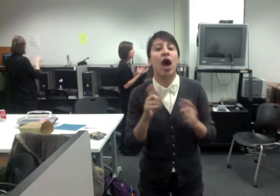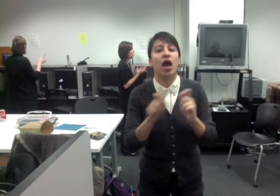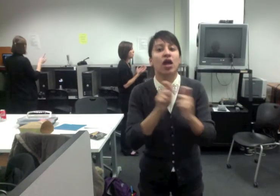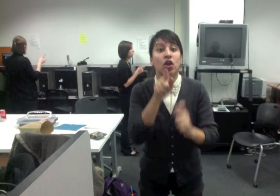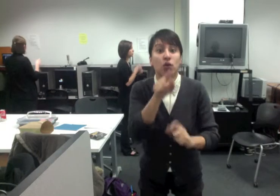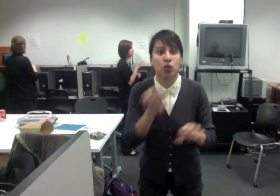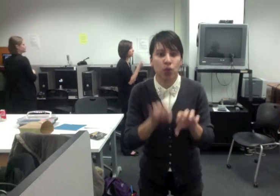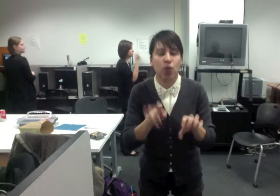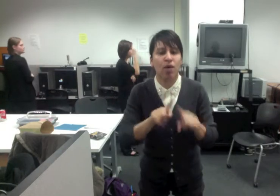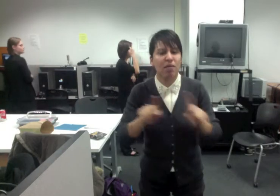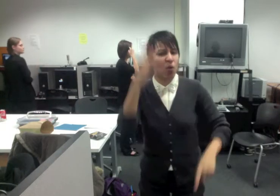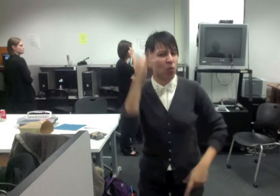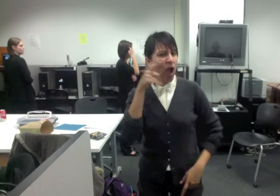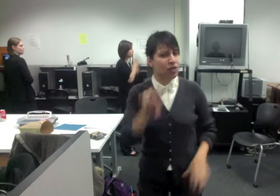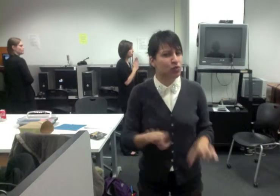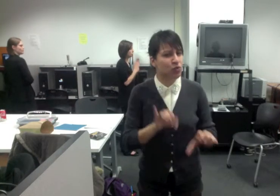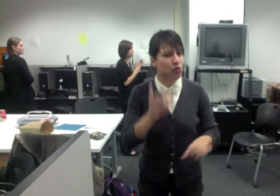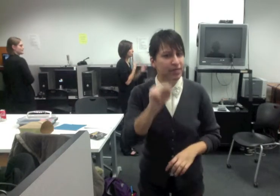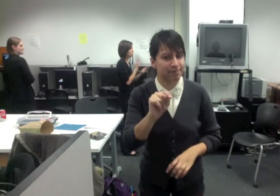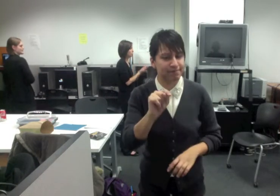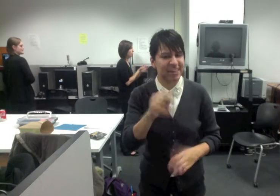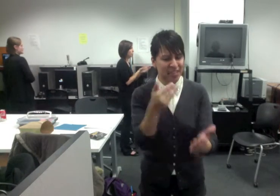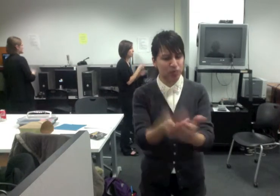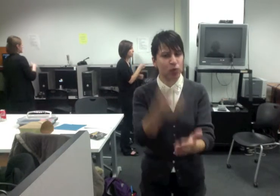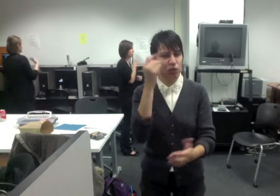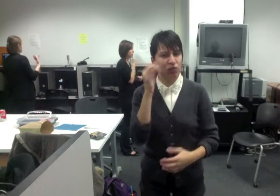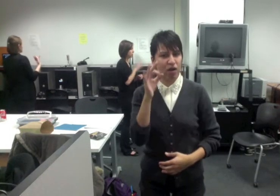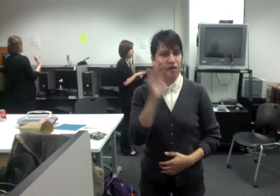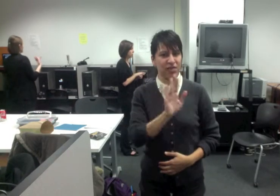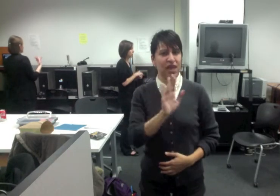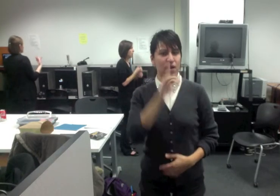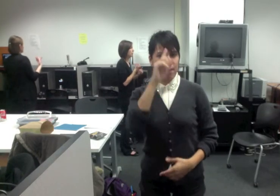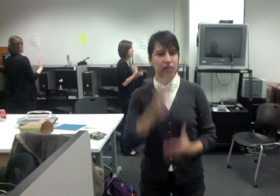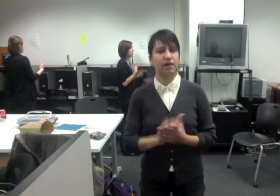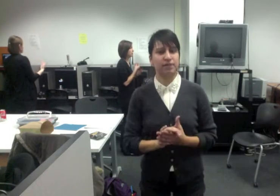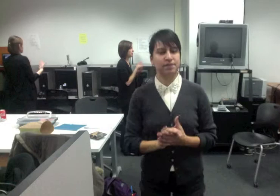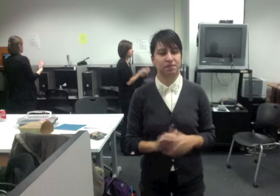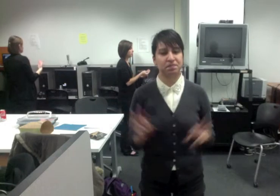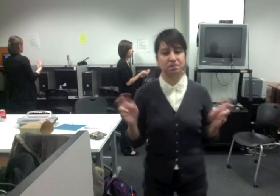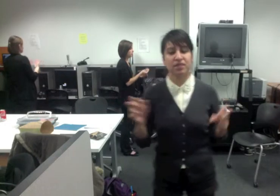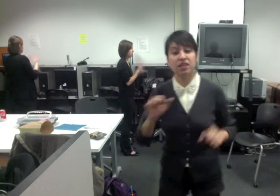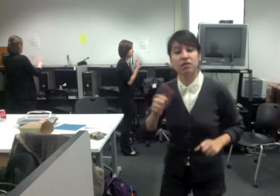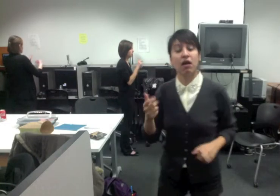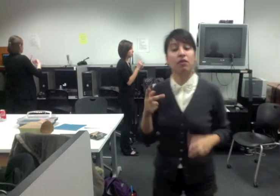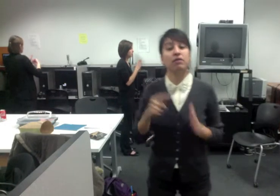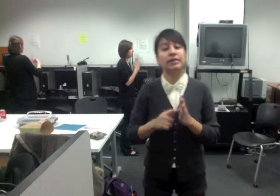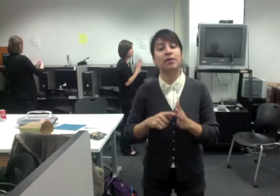believe. Now let me give you a successful example of the law of diffusion of innovation. In the summer